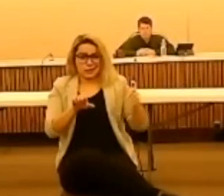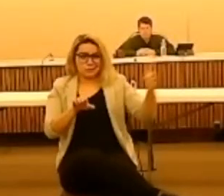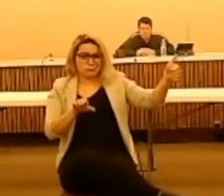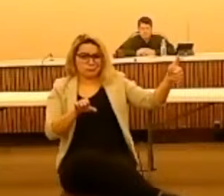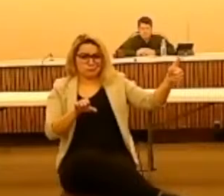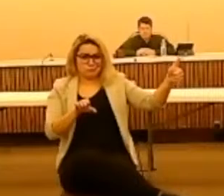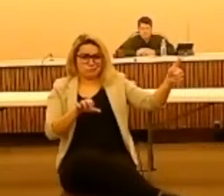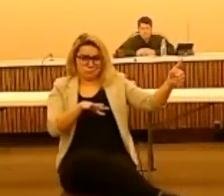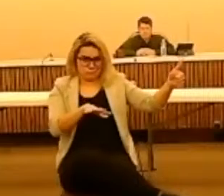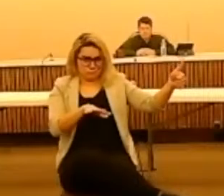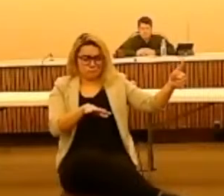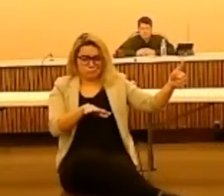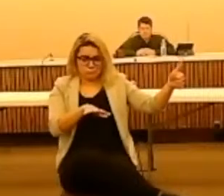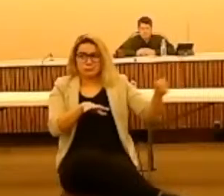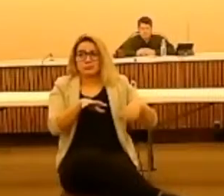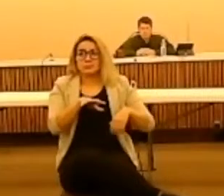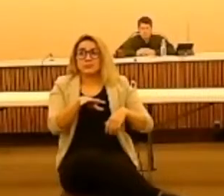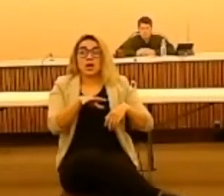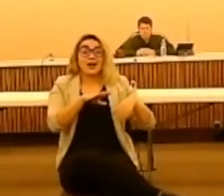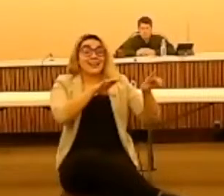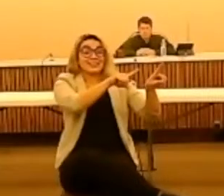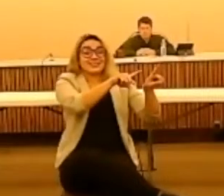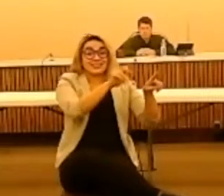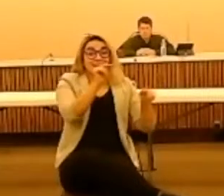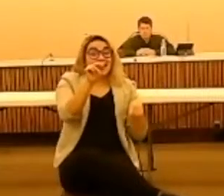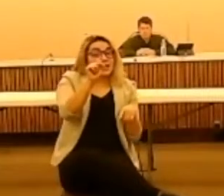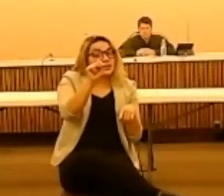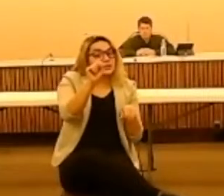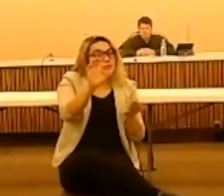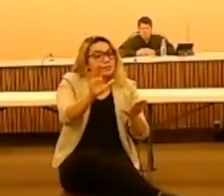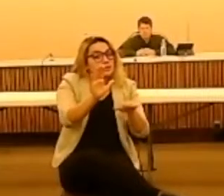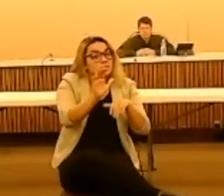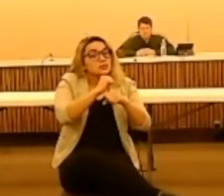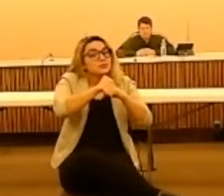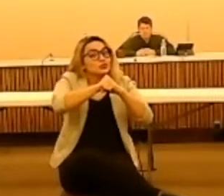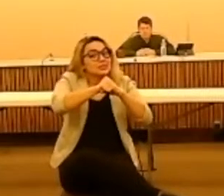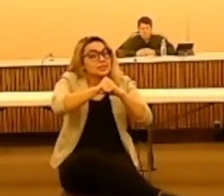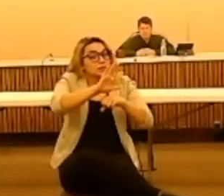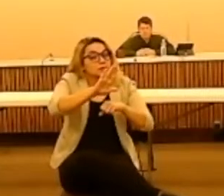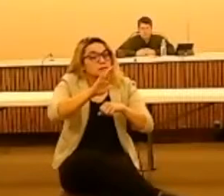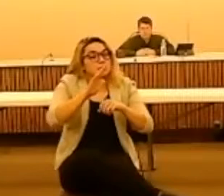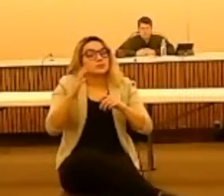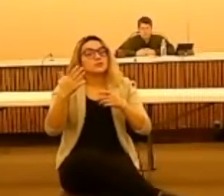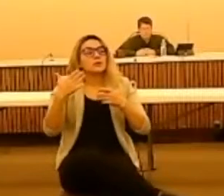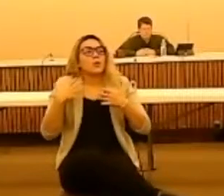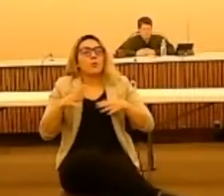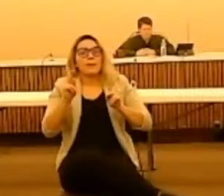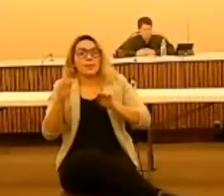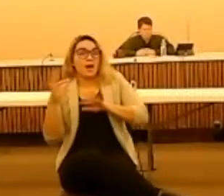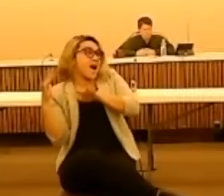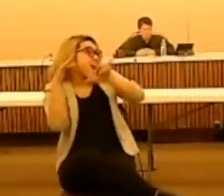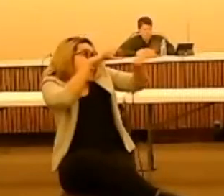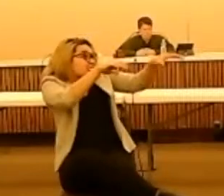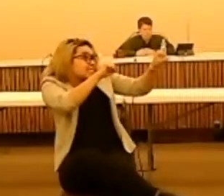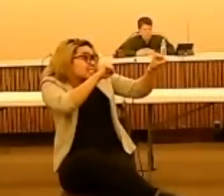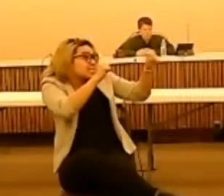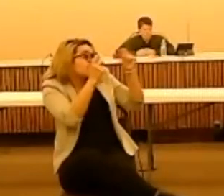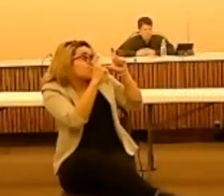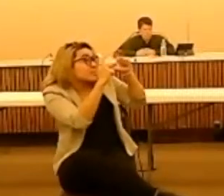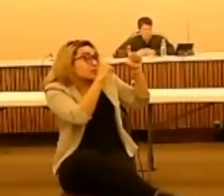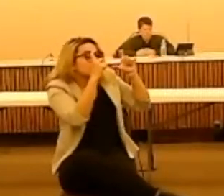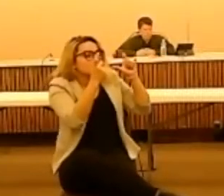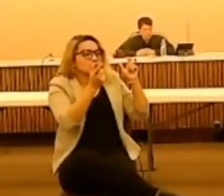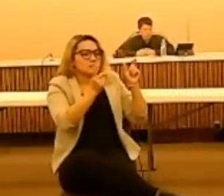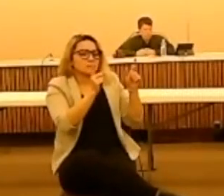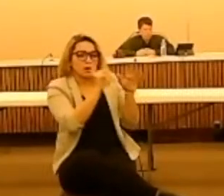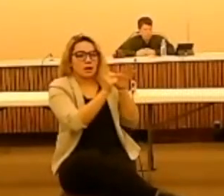as far as its location goes. They don't want everybody to know about it. There are people that continue to watch it as volunteers and post information